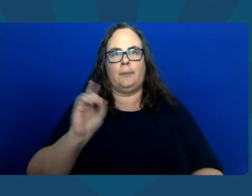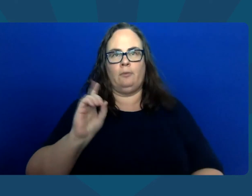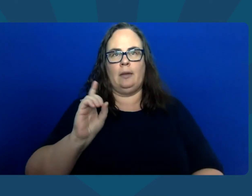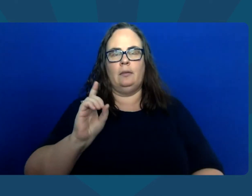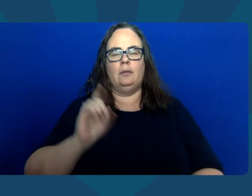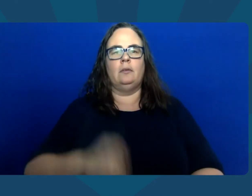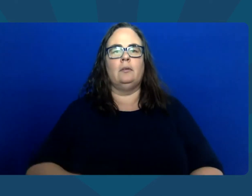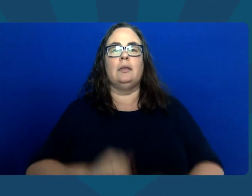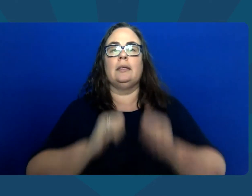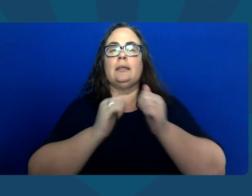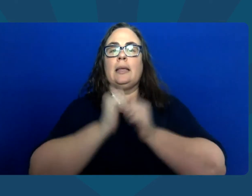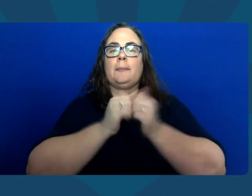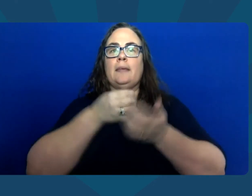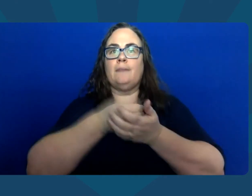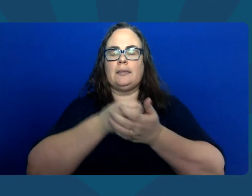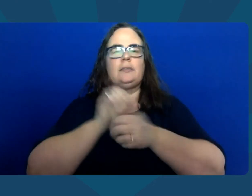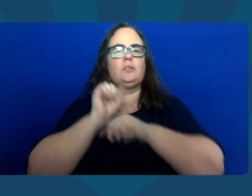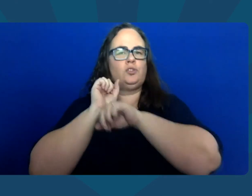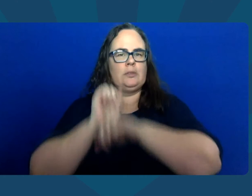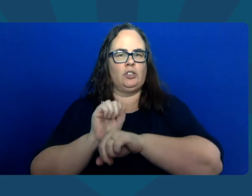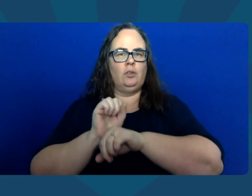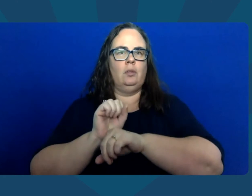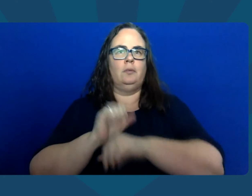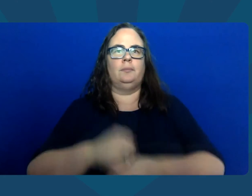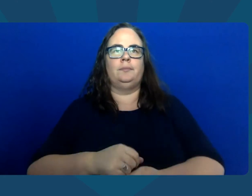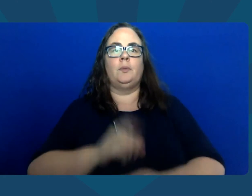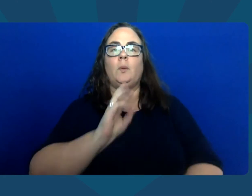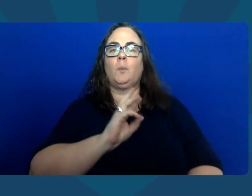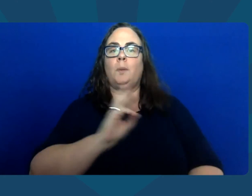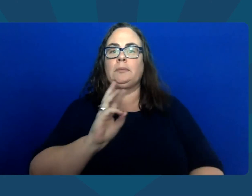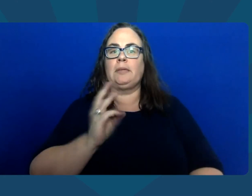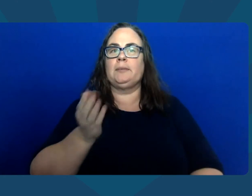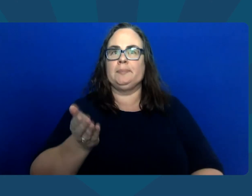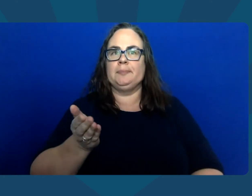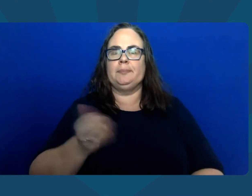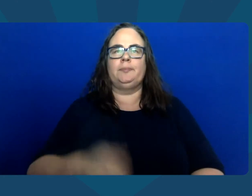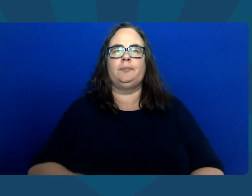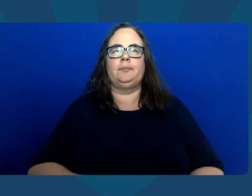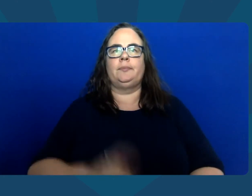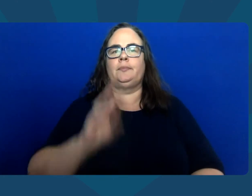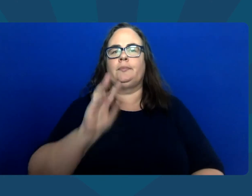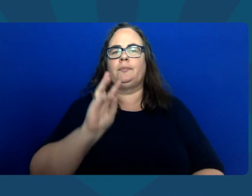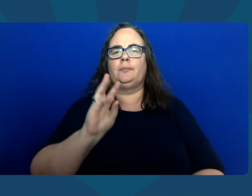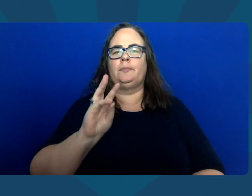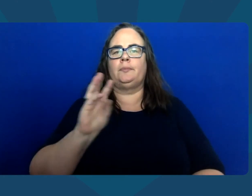Party, Democratic. Campaign funding, traditional.